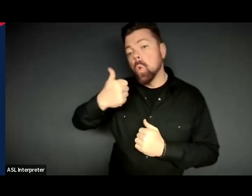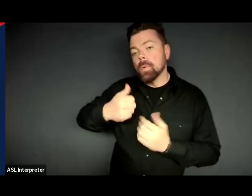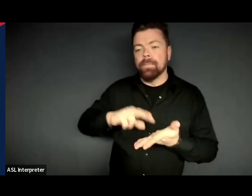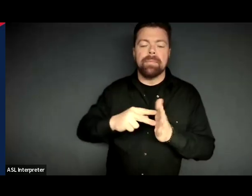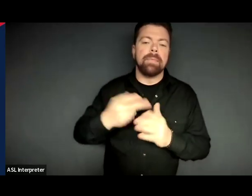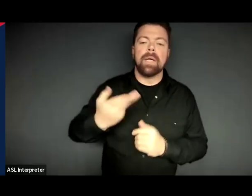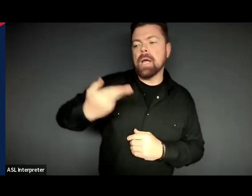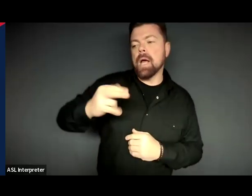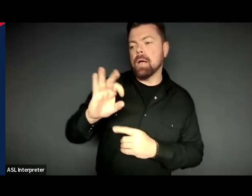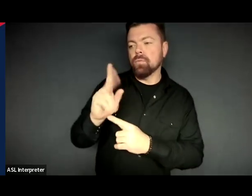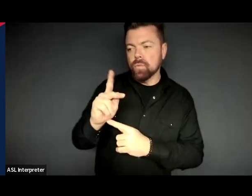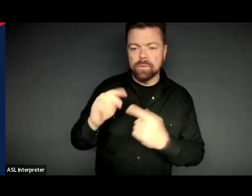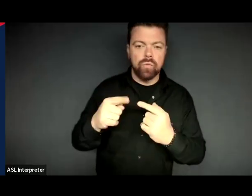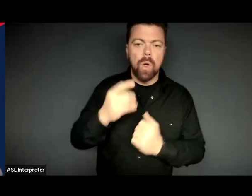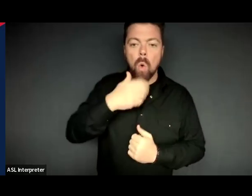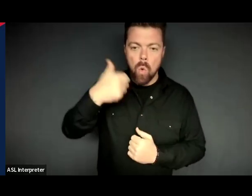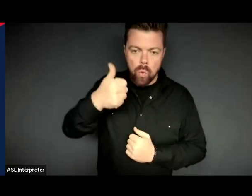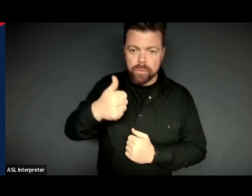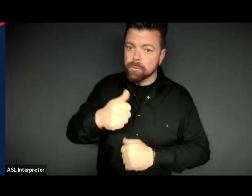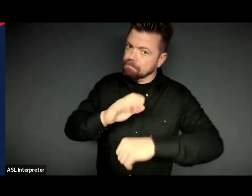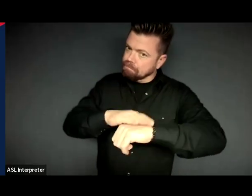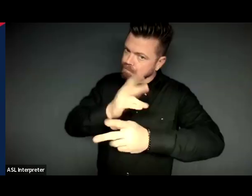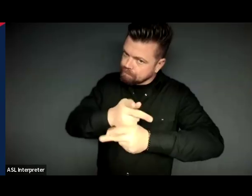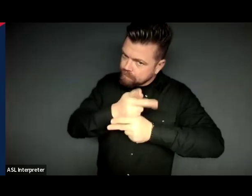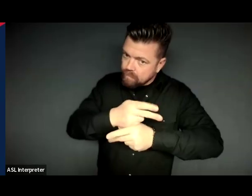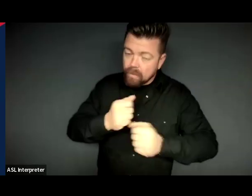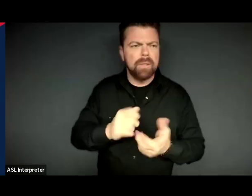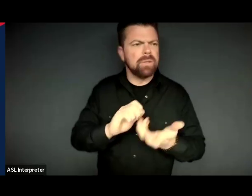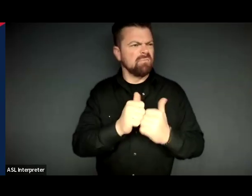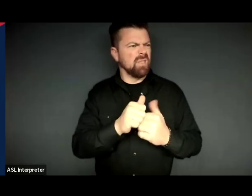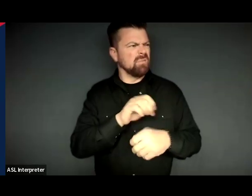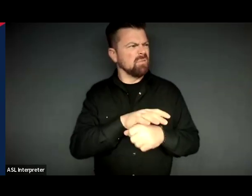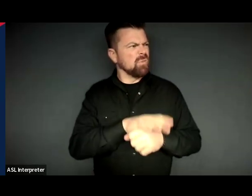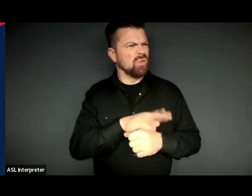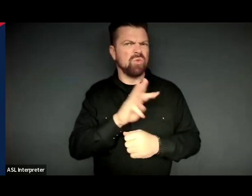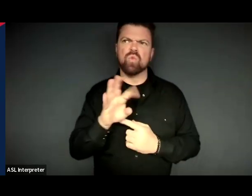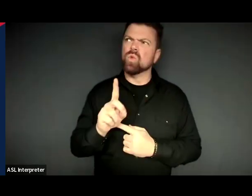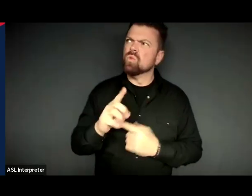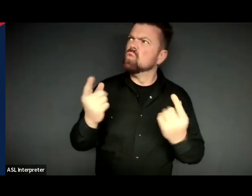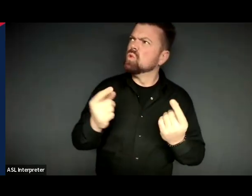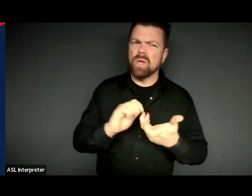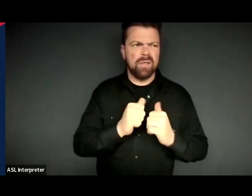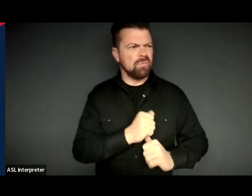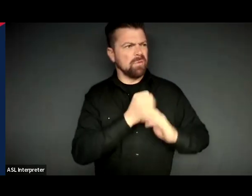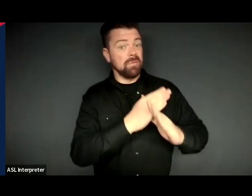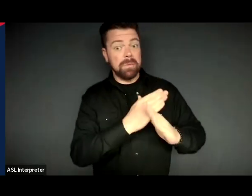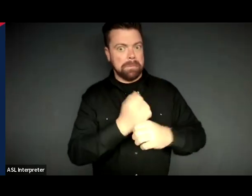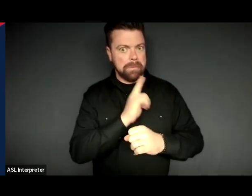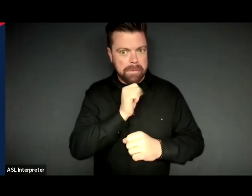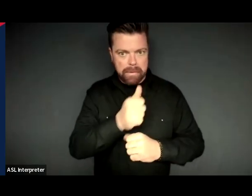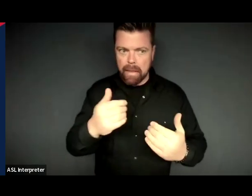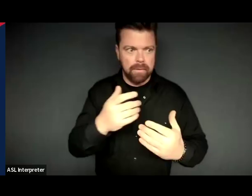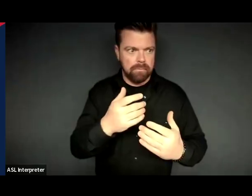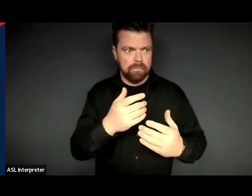you get older. So you have to be very careful. The way to treat a pressure wound is to not get one in the beginning, because once you have